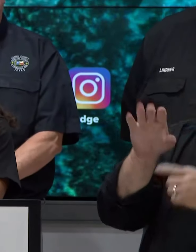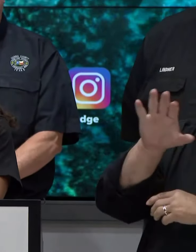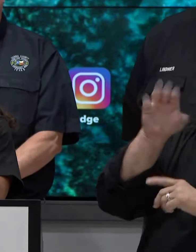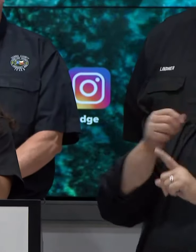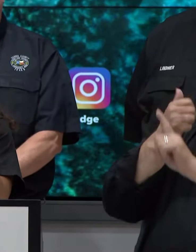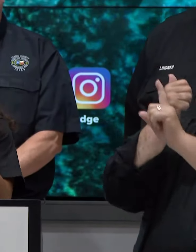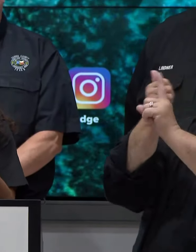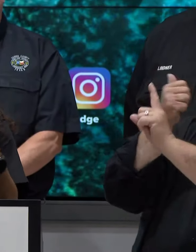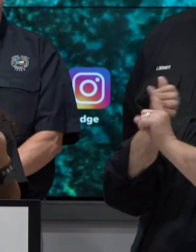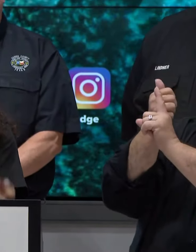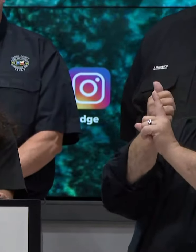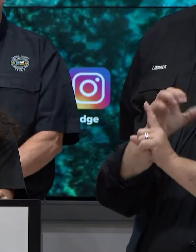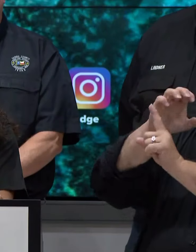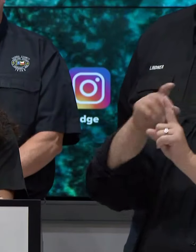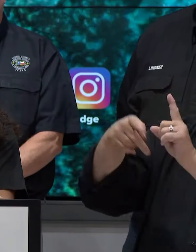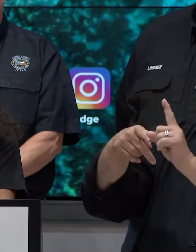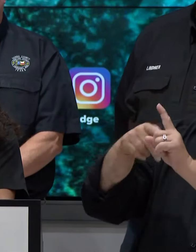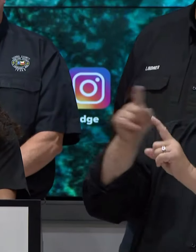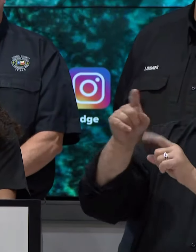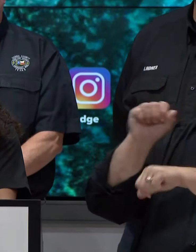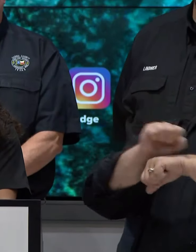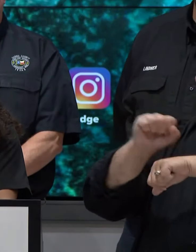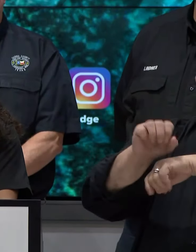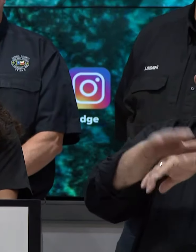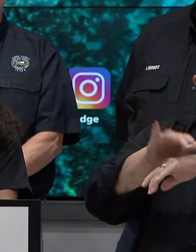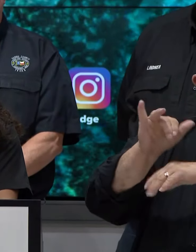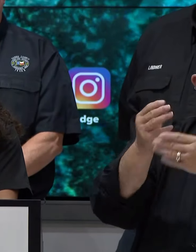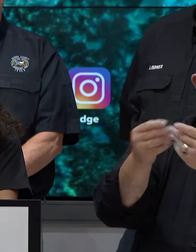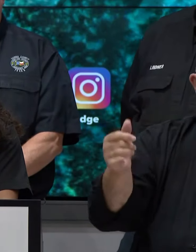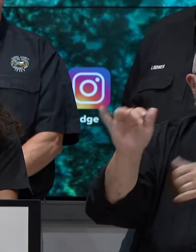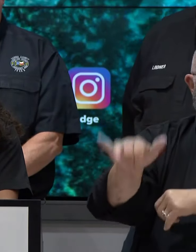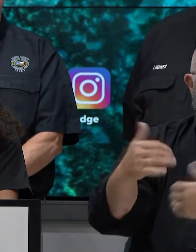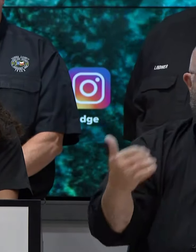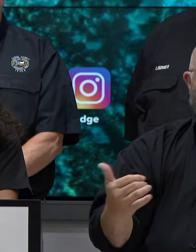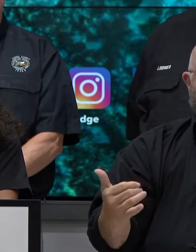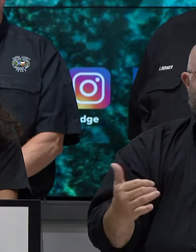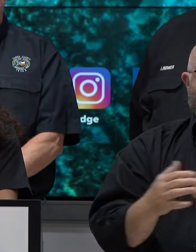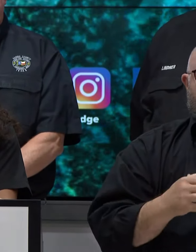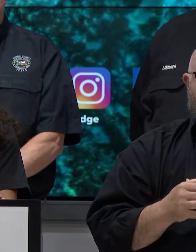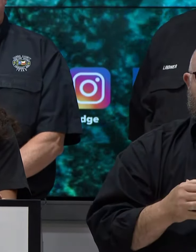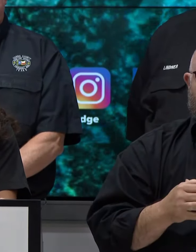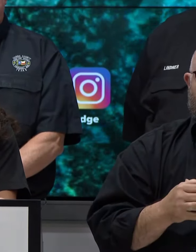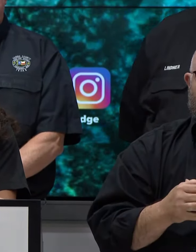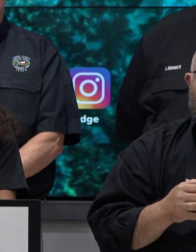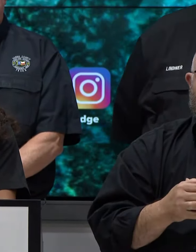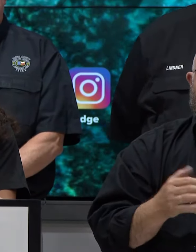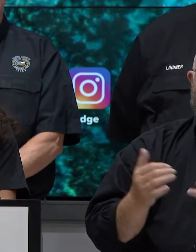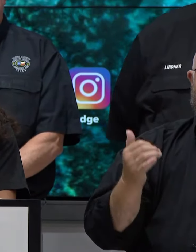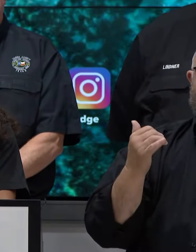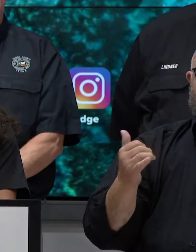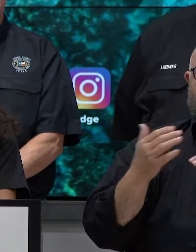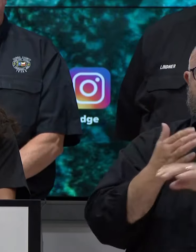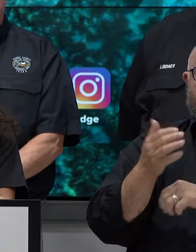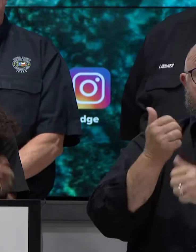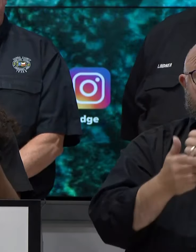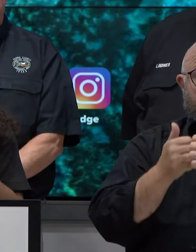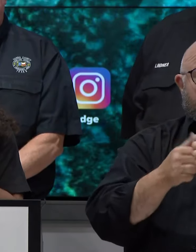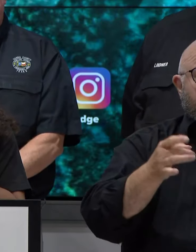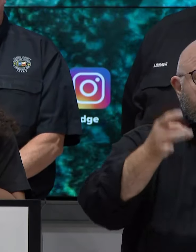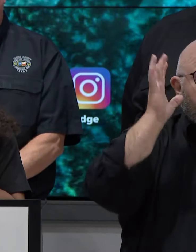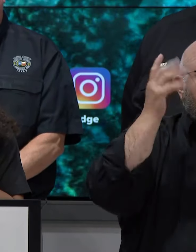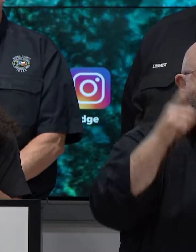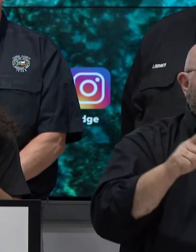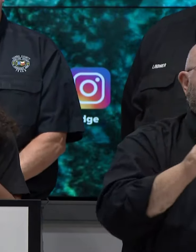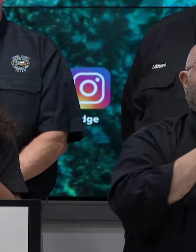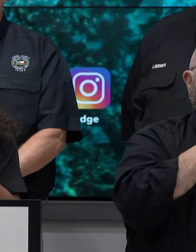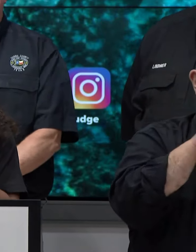company, and they appear to be working on them. So right now, after every disaster, whether there's water